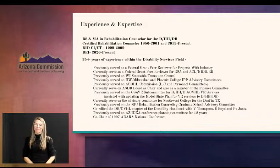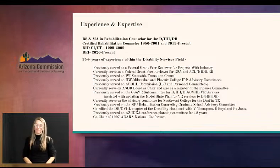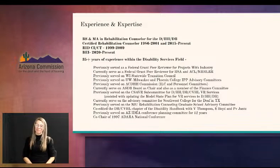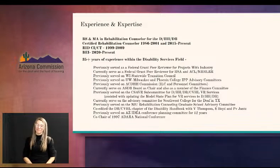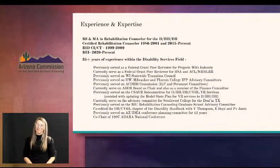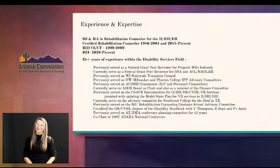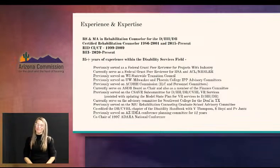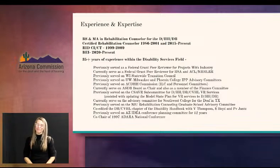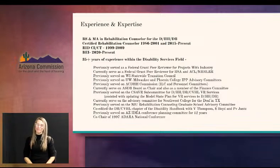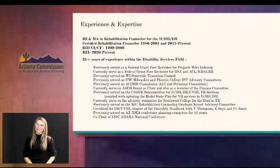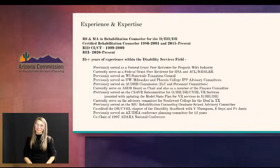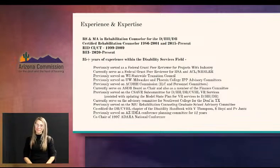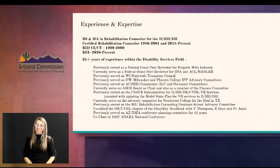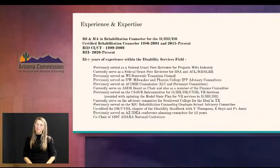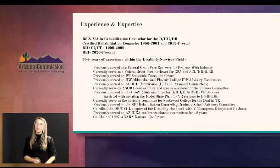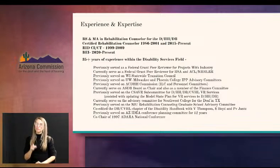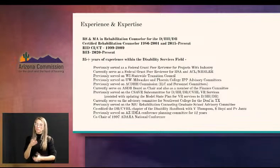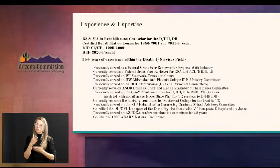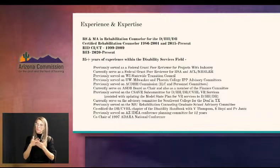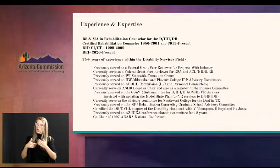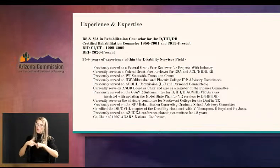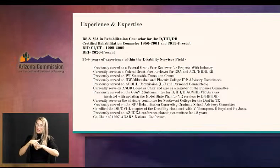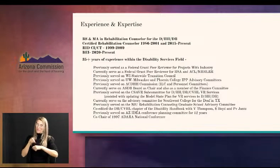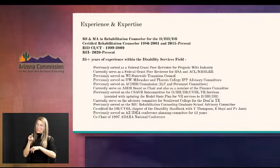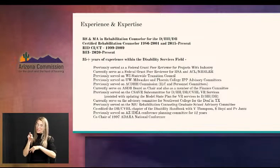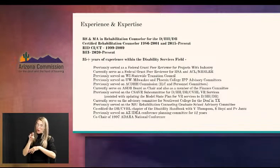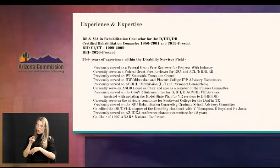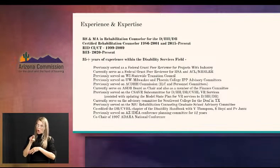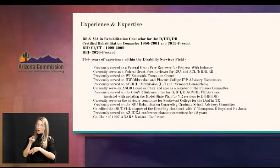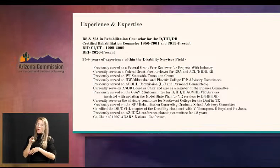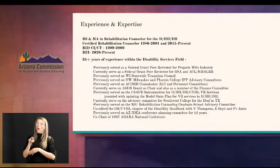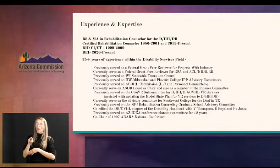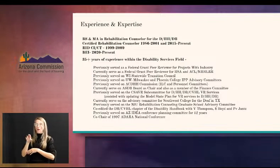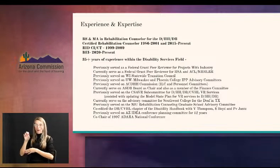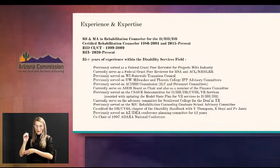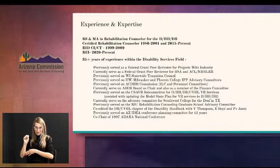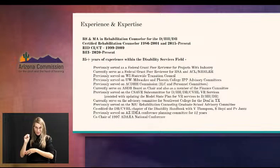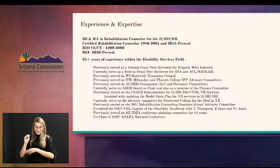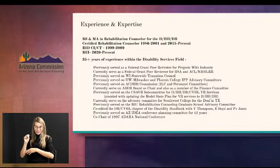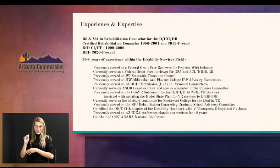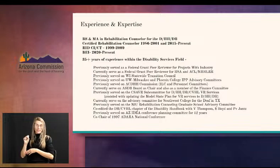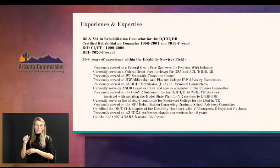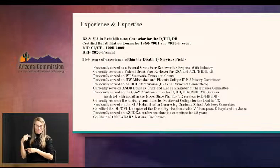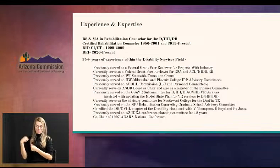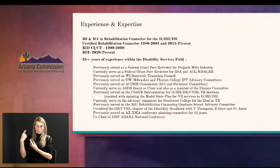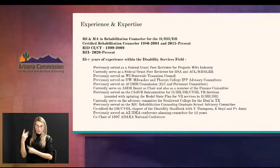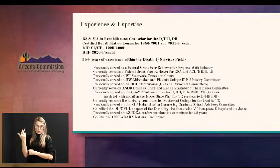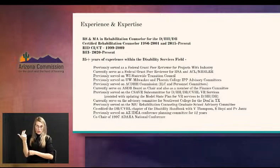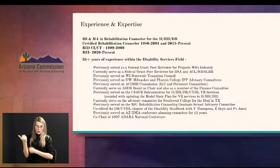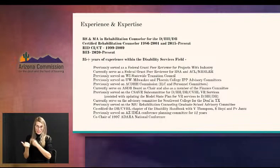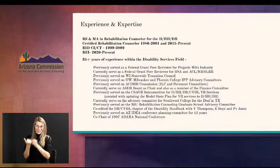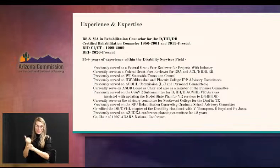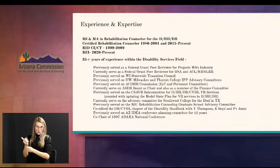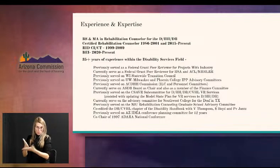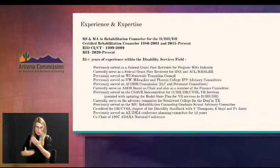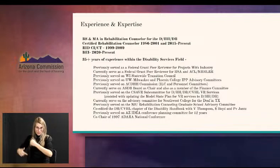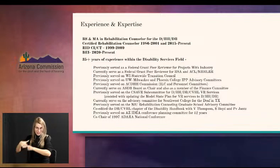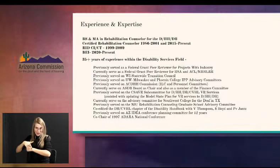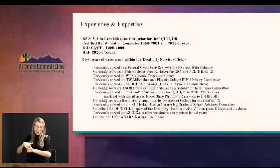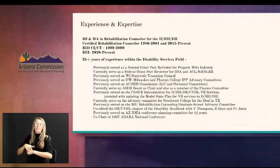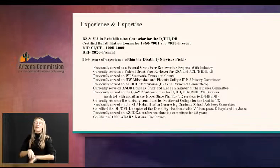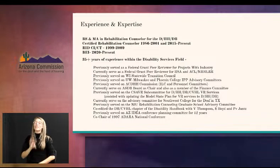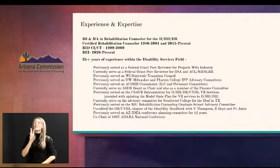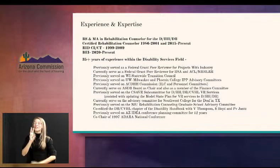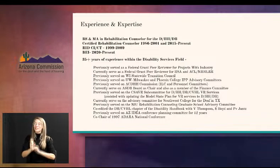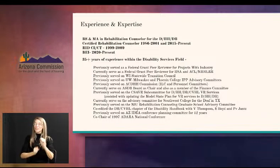I have been a part-time video relay service interpreter for at least 13 years, and I spent 6